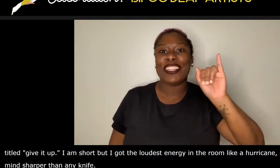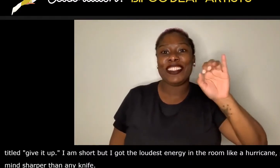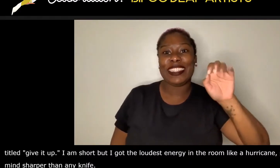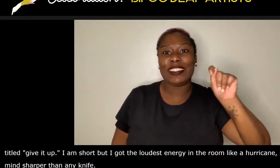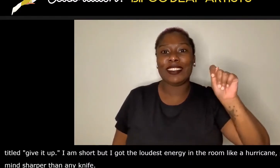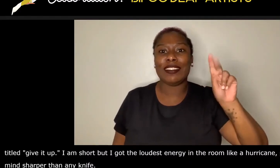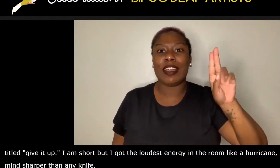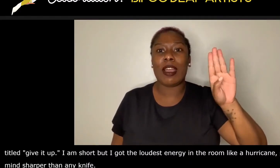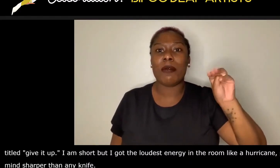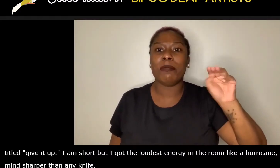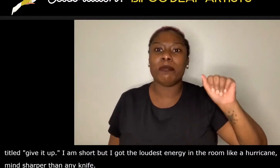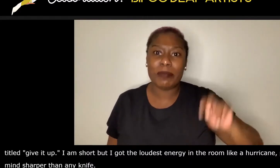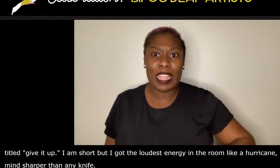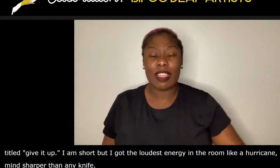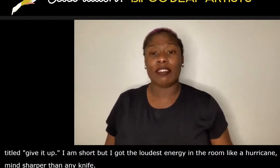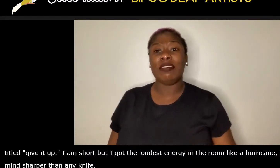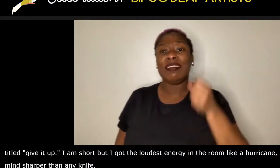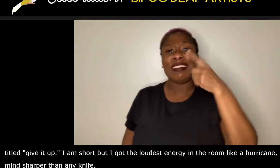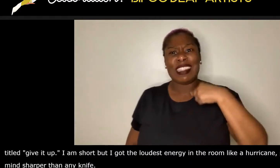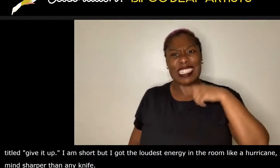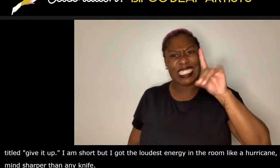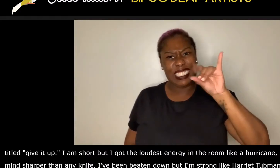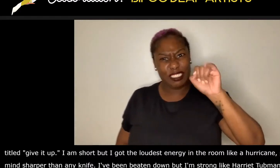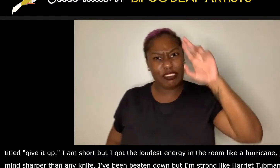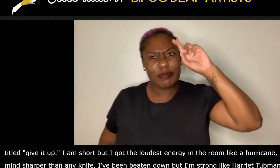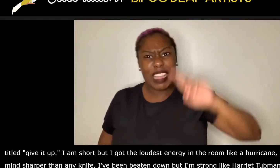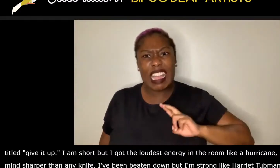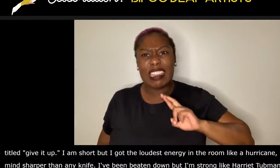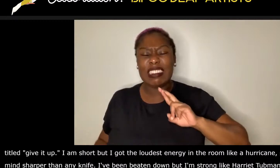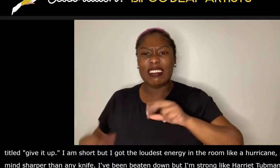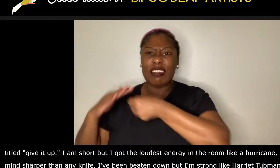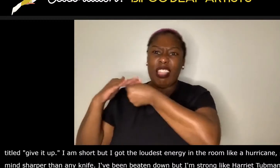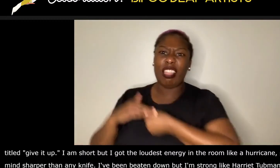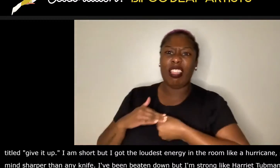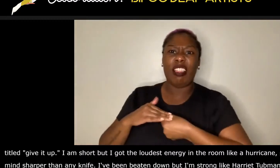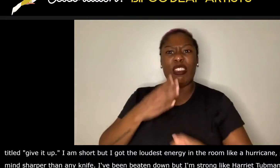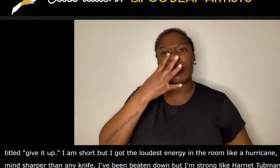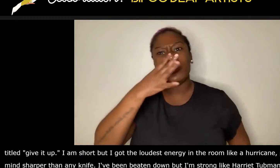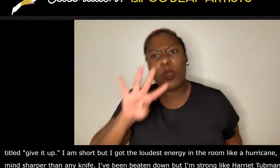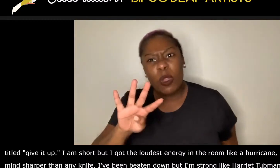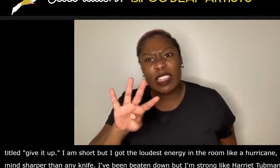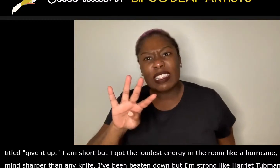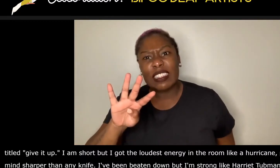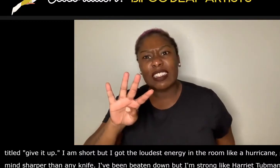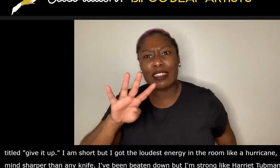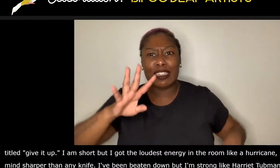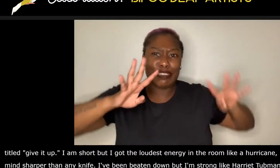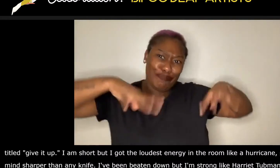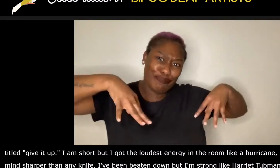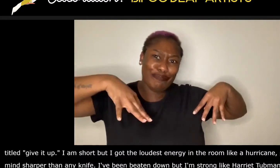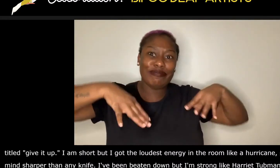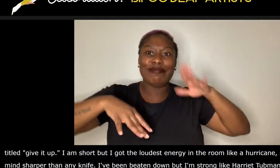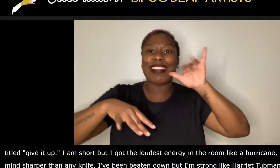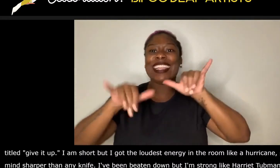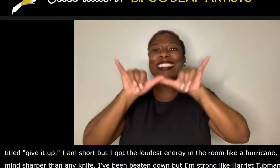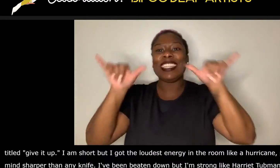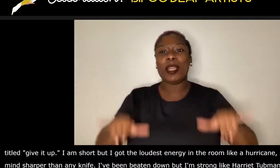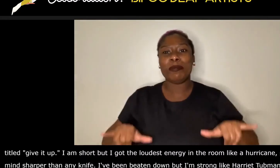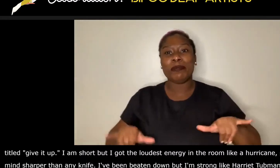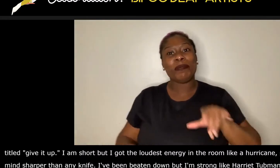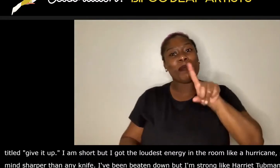I've been beaten down, but I'm strong like Harriet Tubman. I've been disrespected, oppressed, and